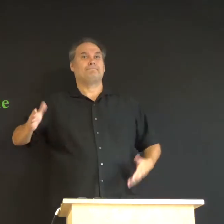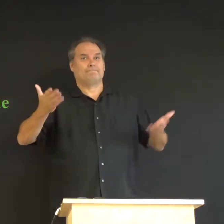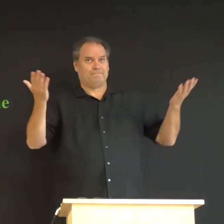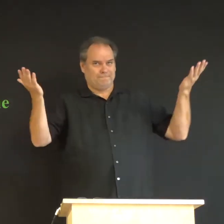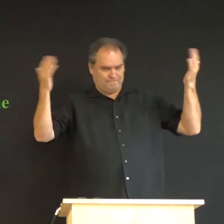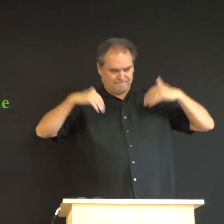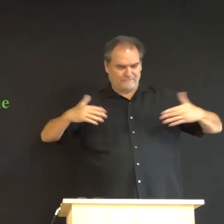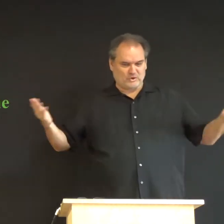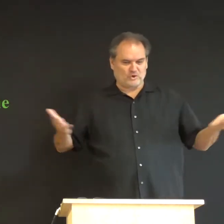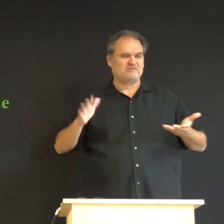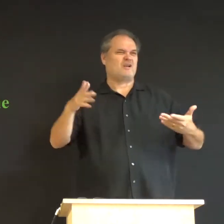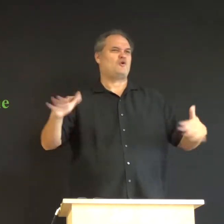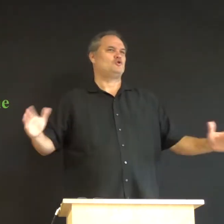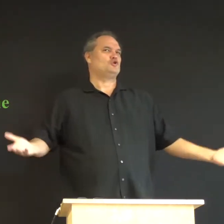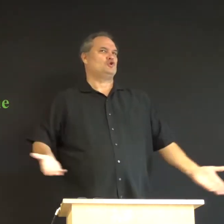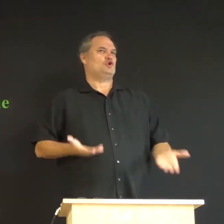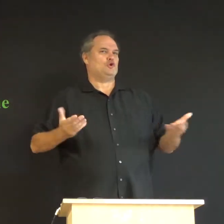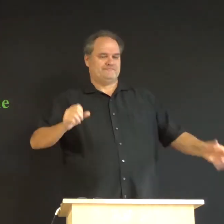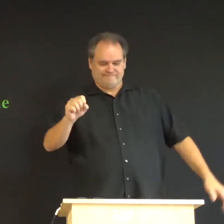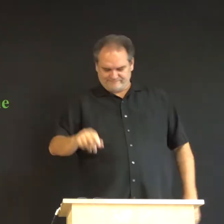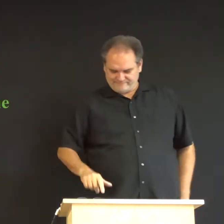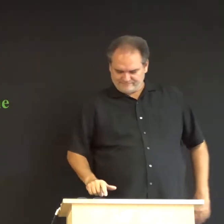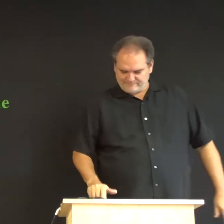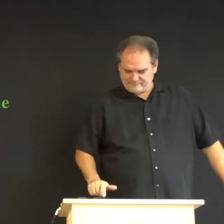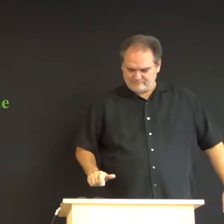The kingdom has come. It's already here.